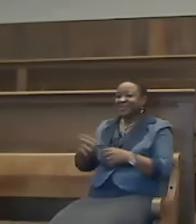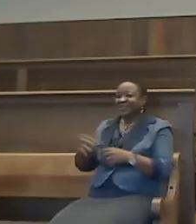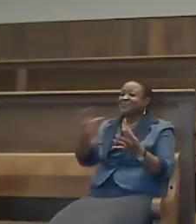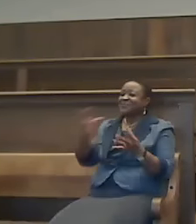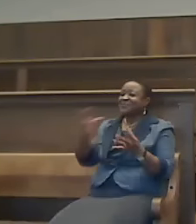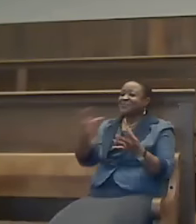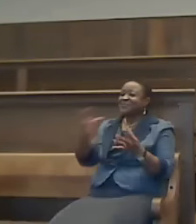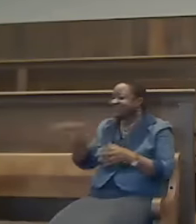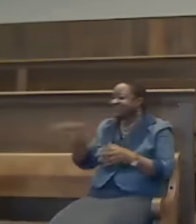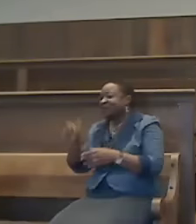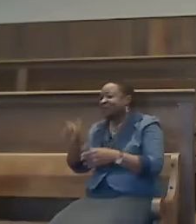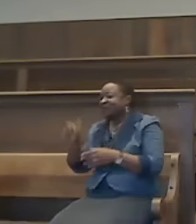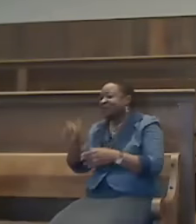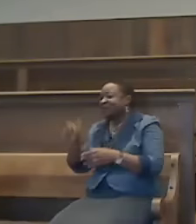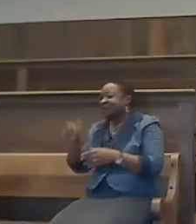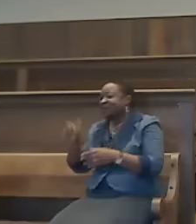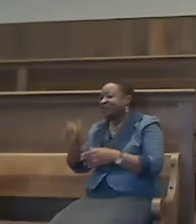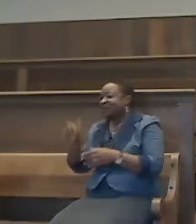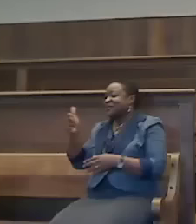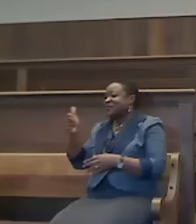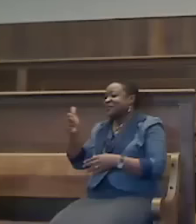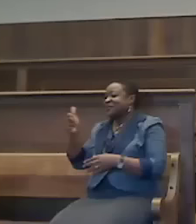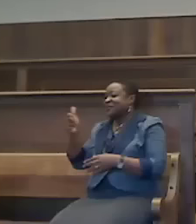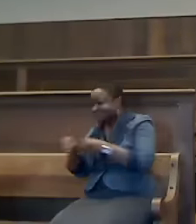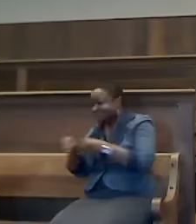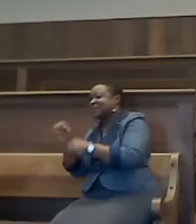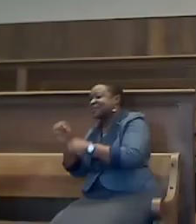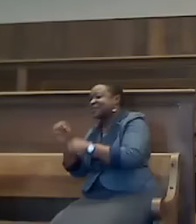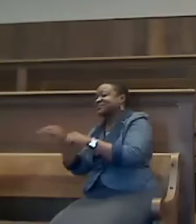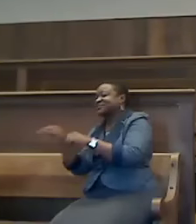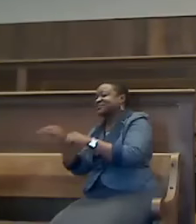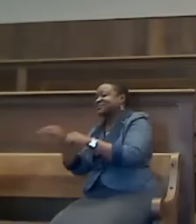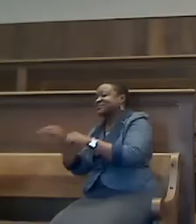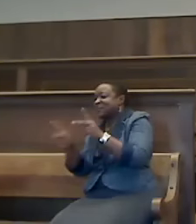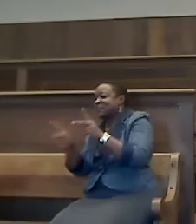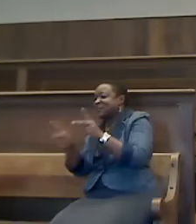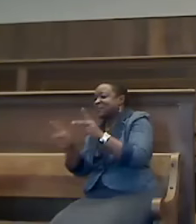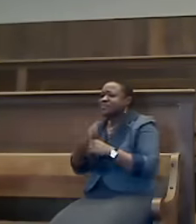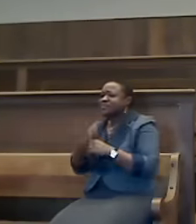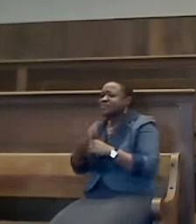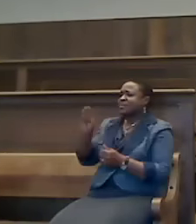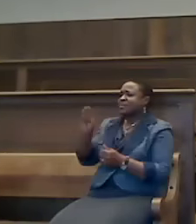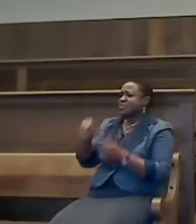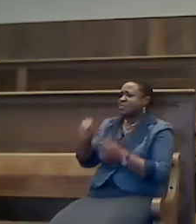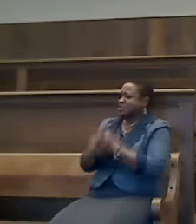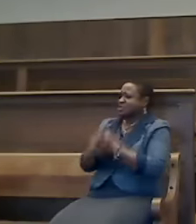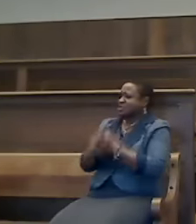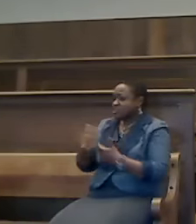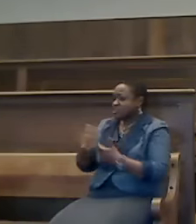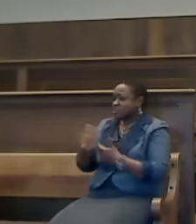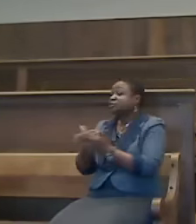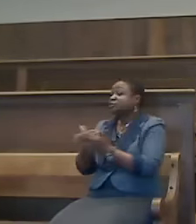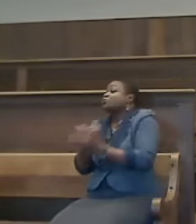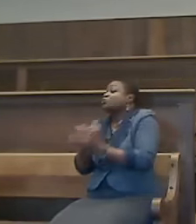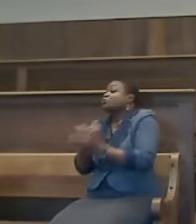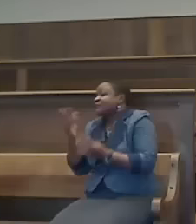and gardeners. Okay. I want to talk to you about the dangers of genetically engineered foods and some of the new information